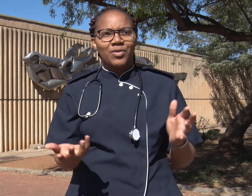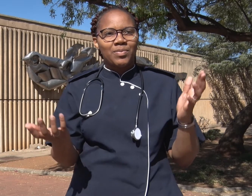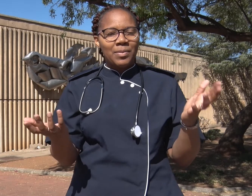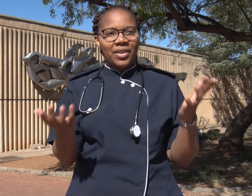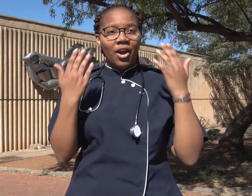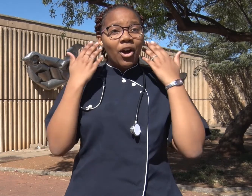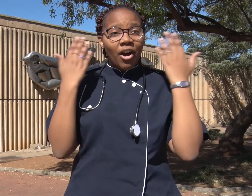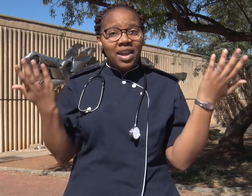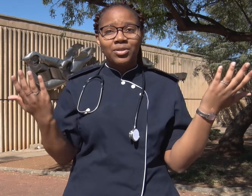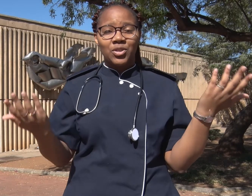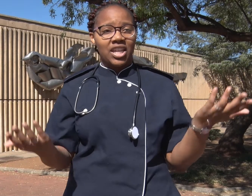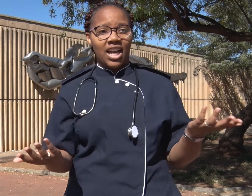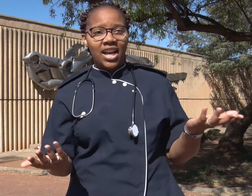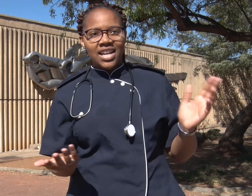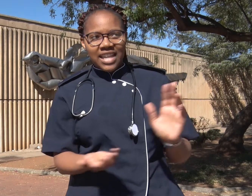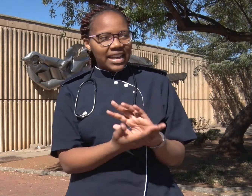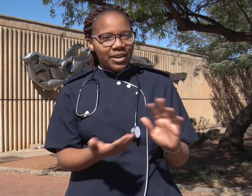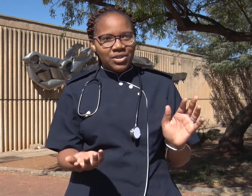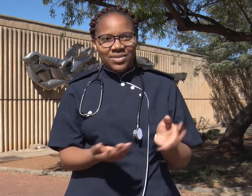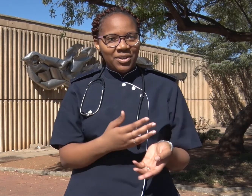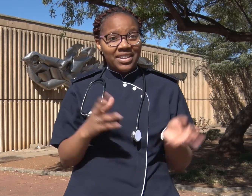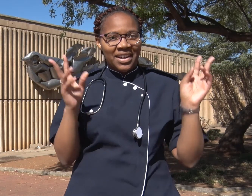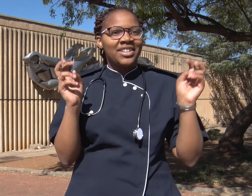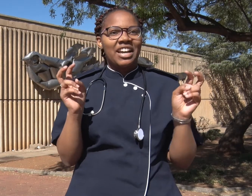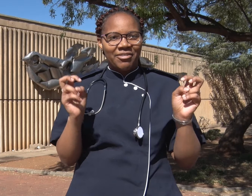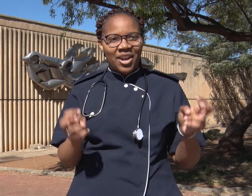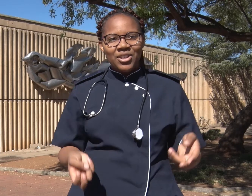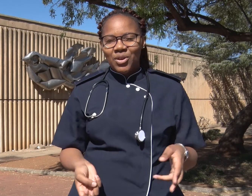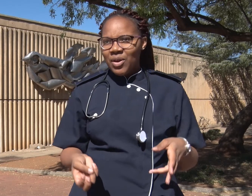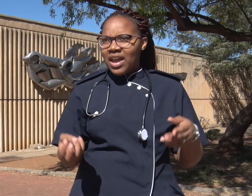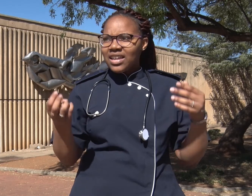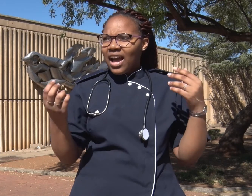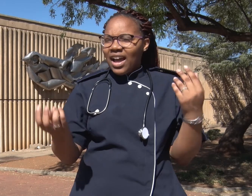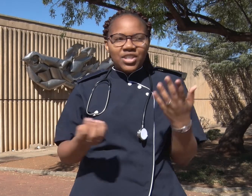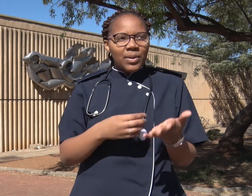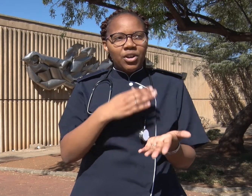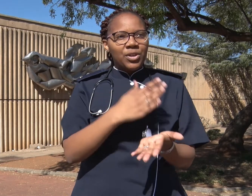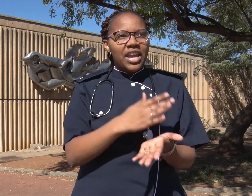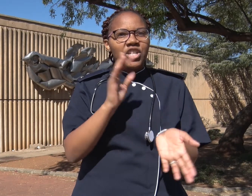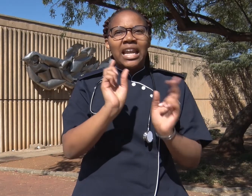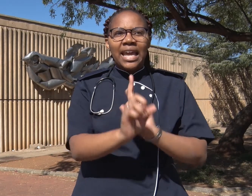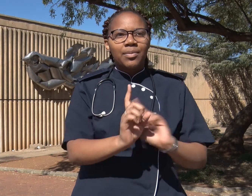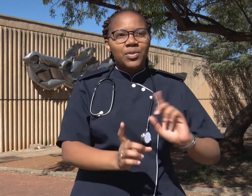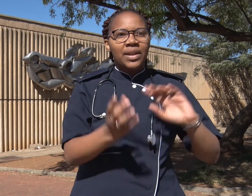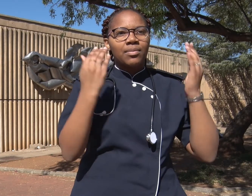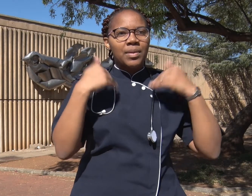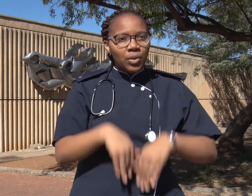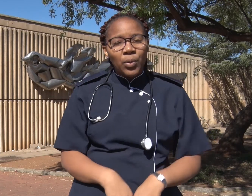people that are able to hear, sign language is very tough. So I just want a communication link between people who can